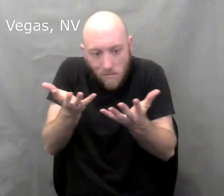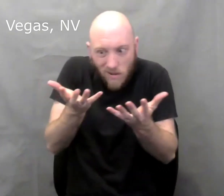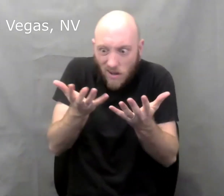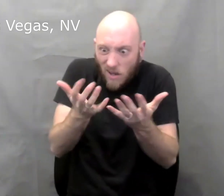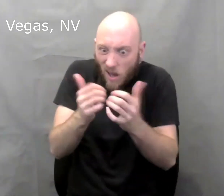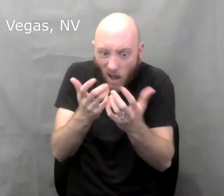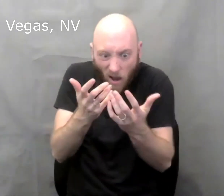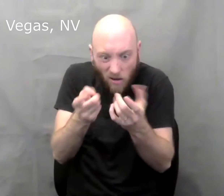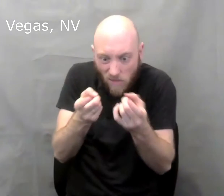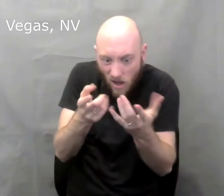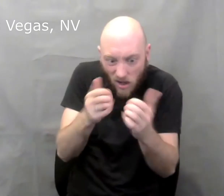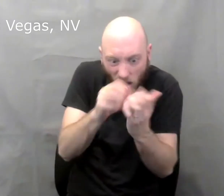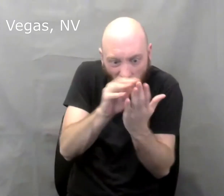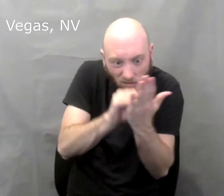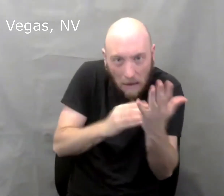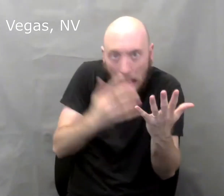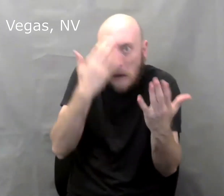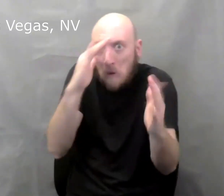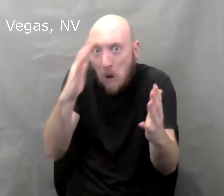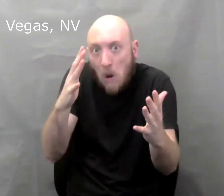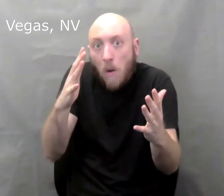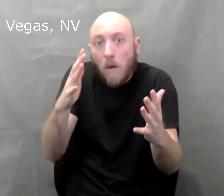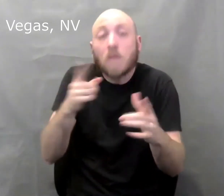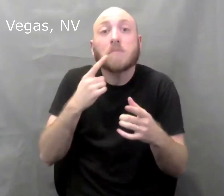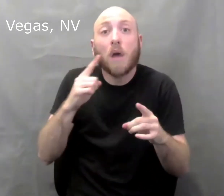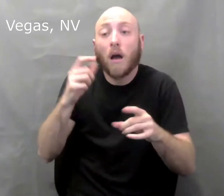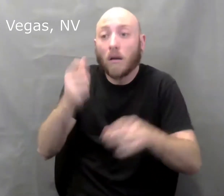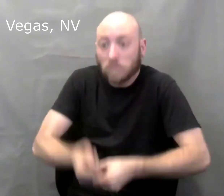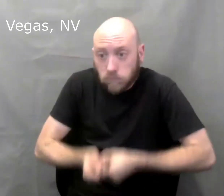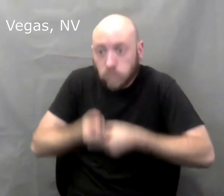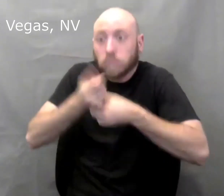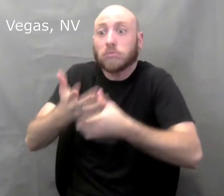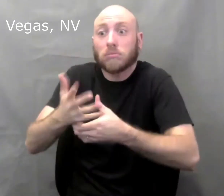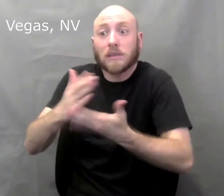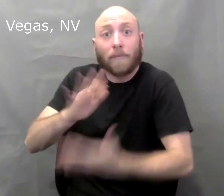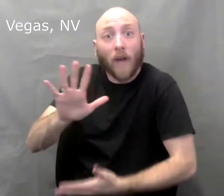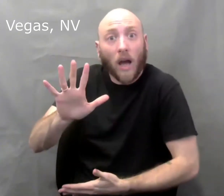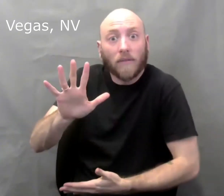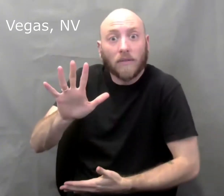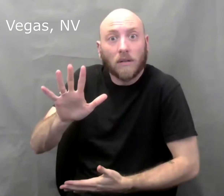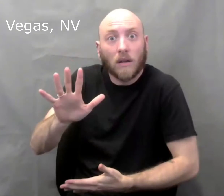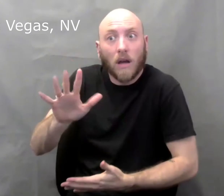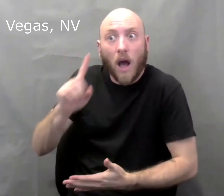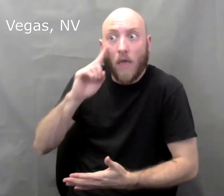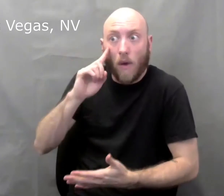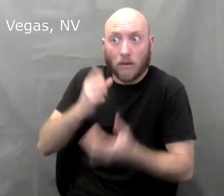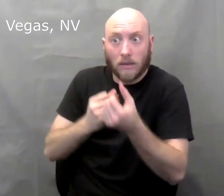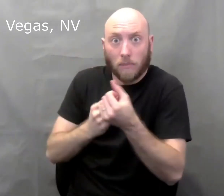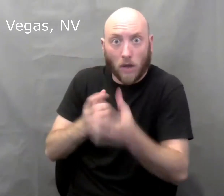to write about. And then I did my 5th step and I was horrified that my sponsor was going to, think I was